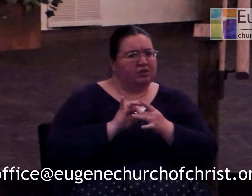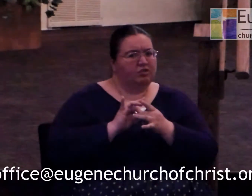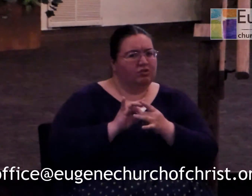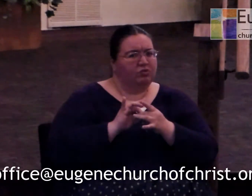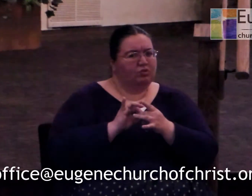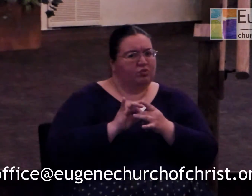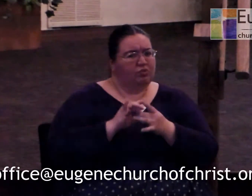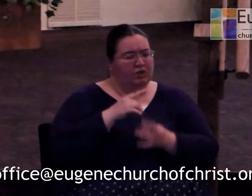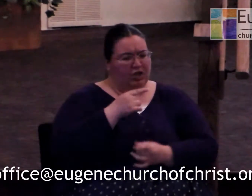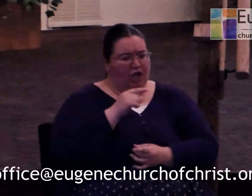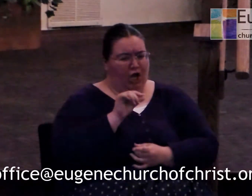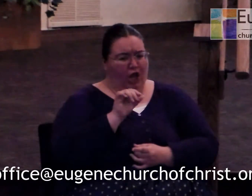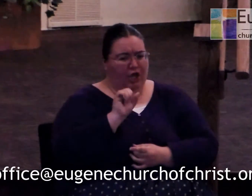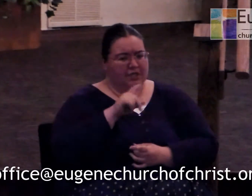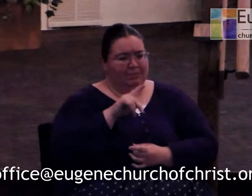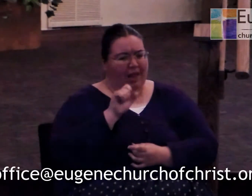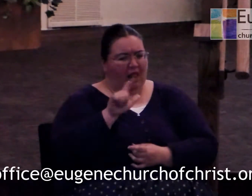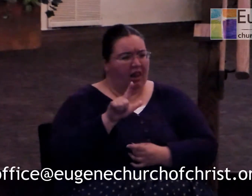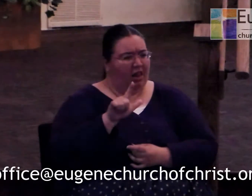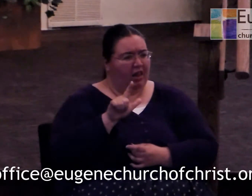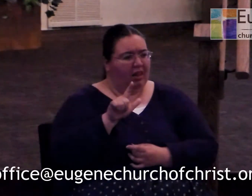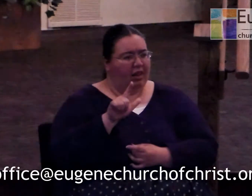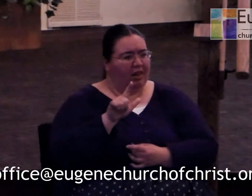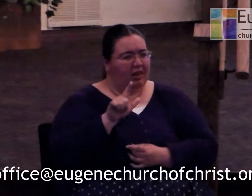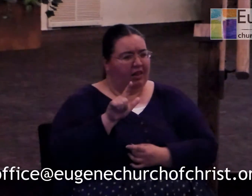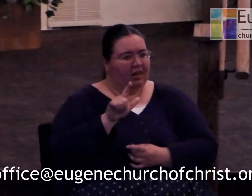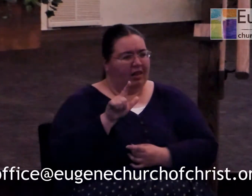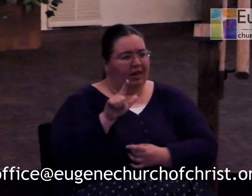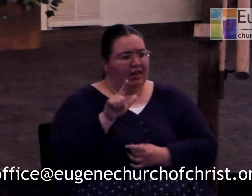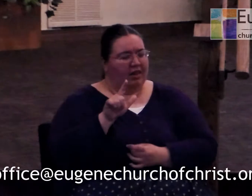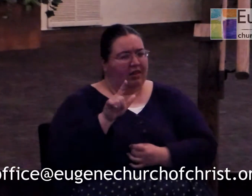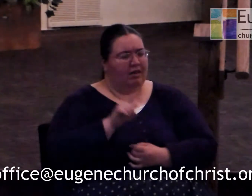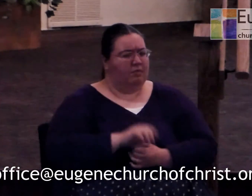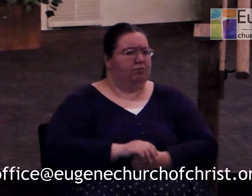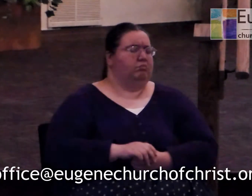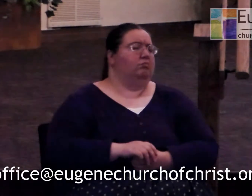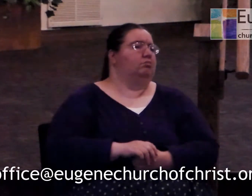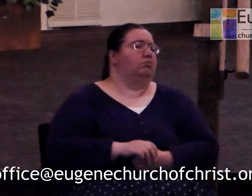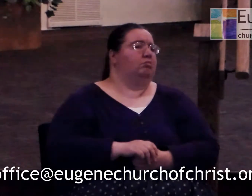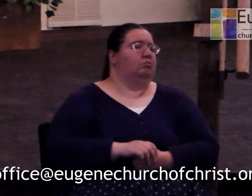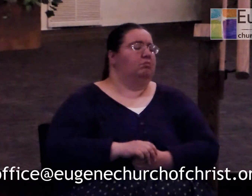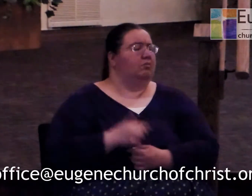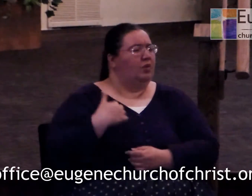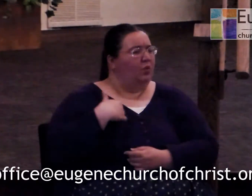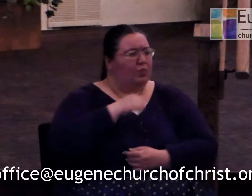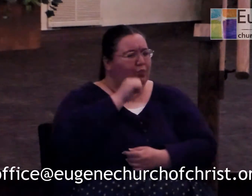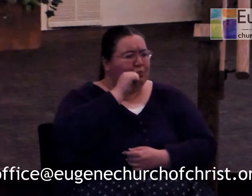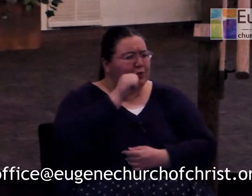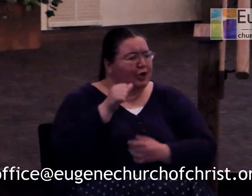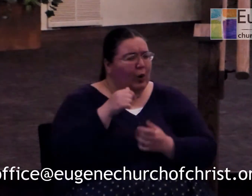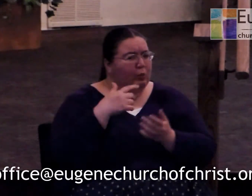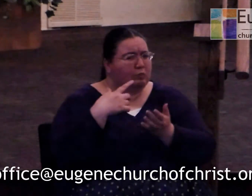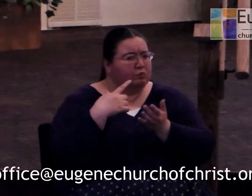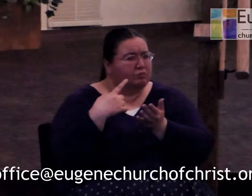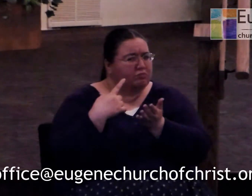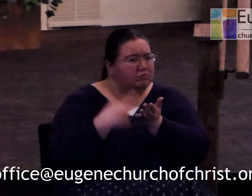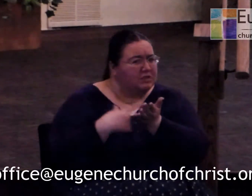We don't talk about this. And if we cared about this, and if we were concerned about this, and if we truly